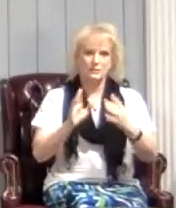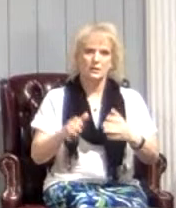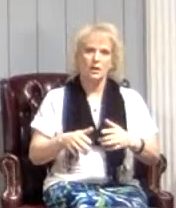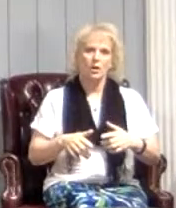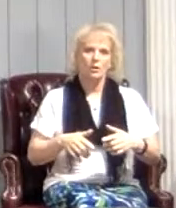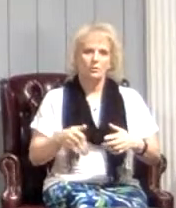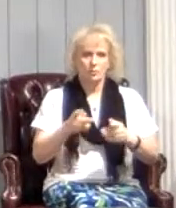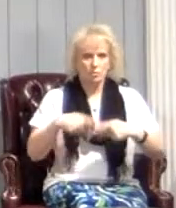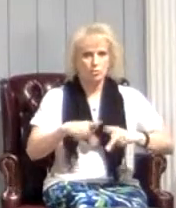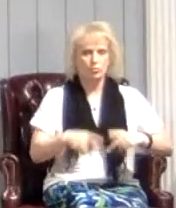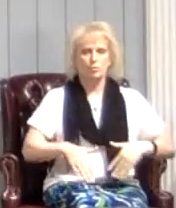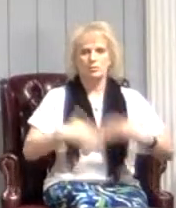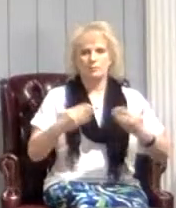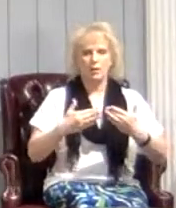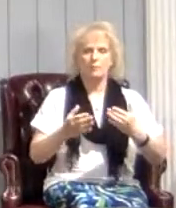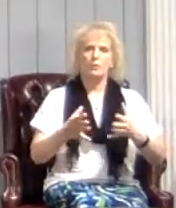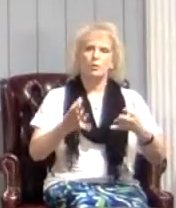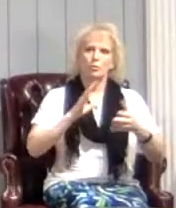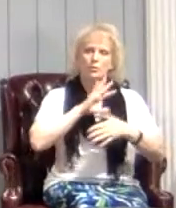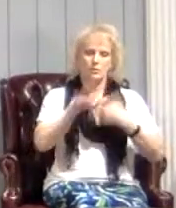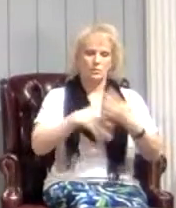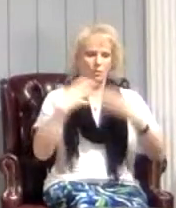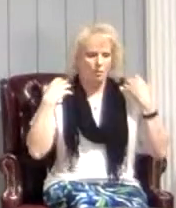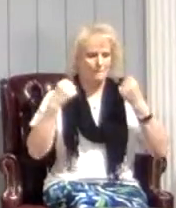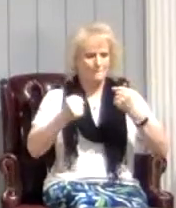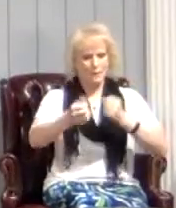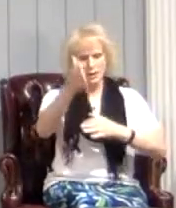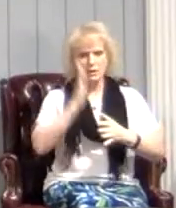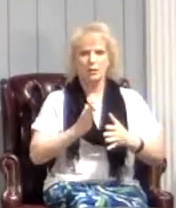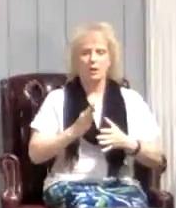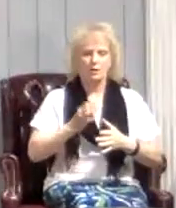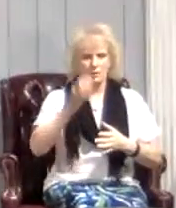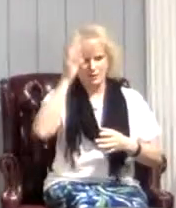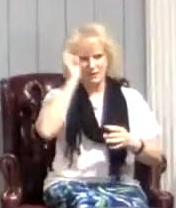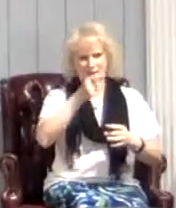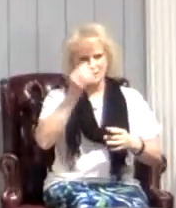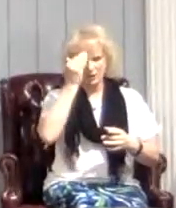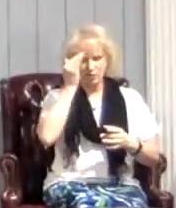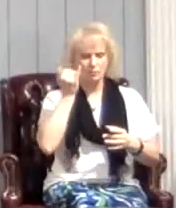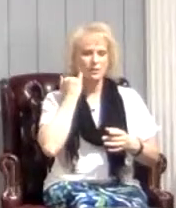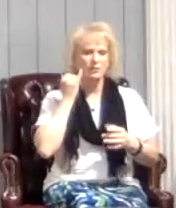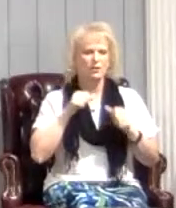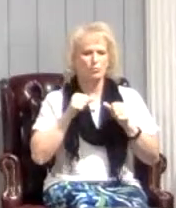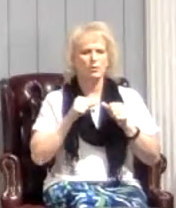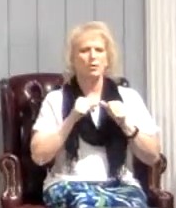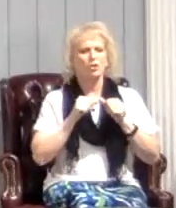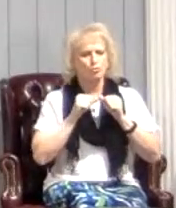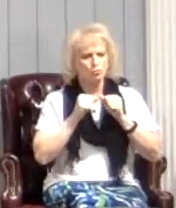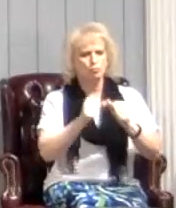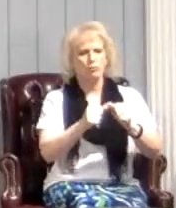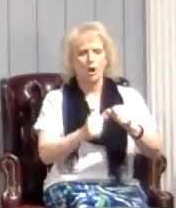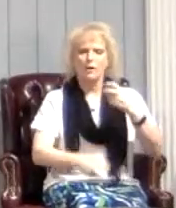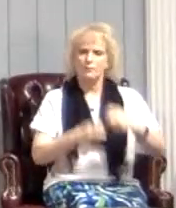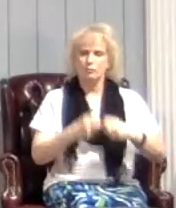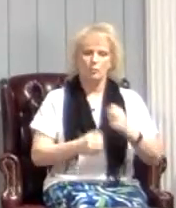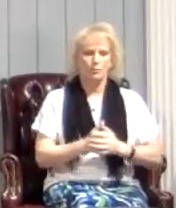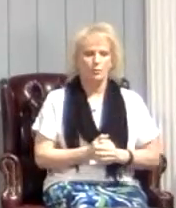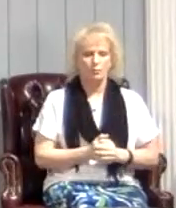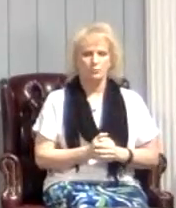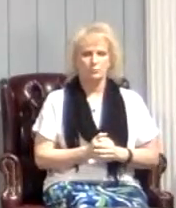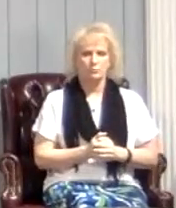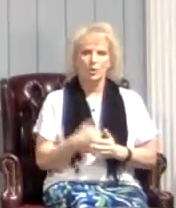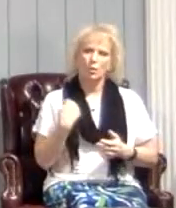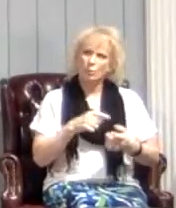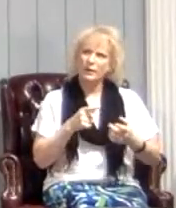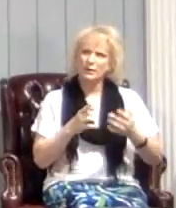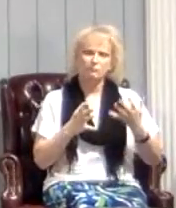is Almighty God. And he knew that if he was going to survive the trouble that he was going through, and you know, we often think, you know, here's King David, he's the greatest of their kings,